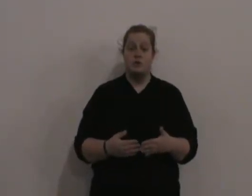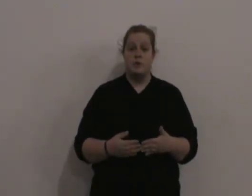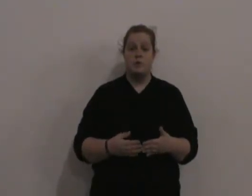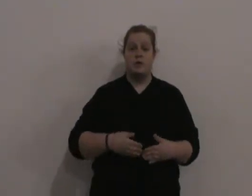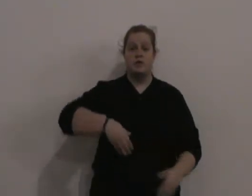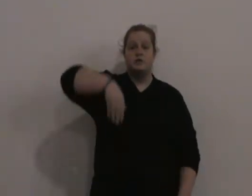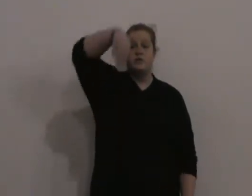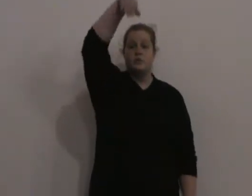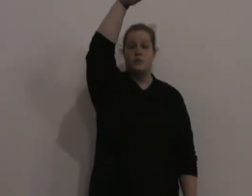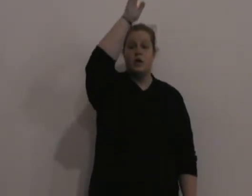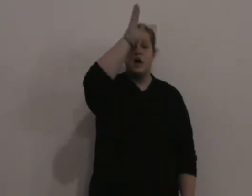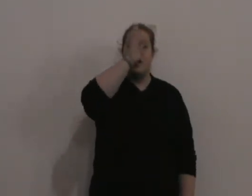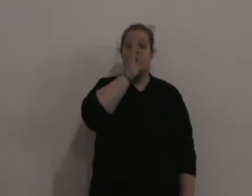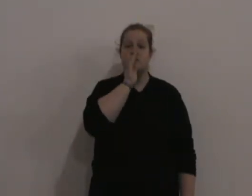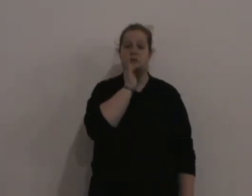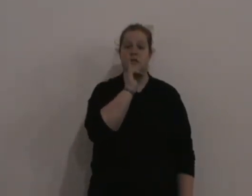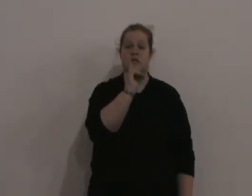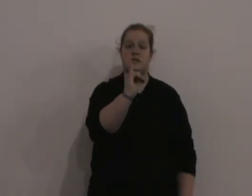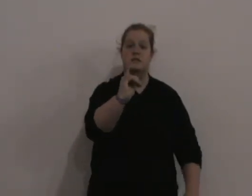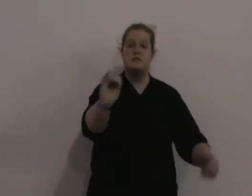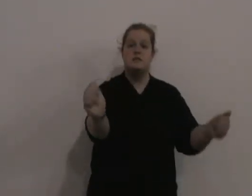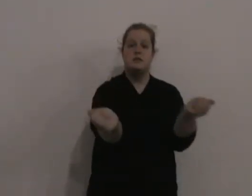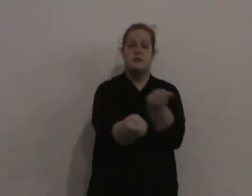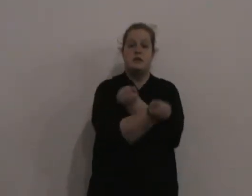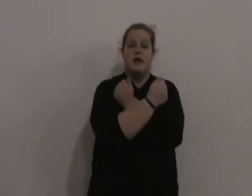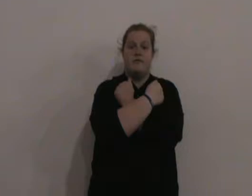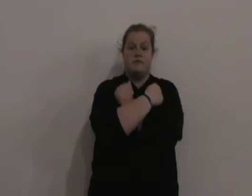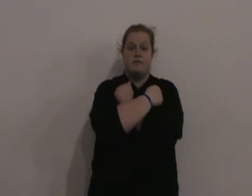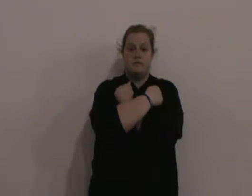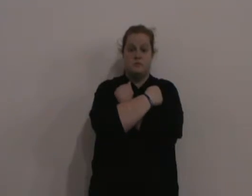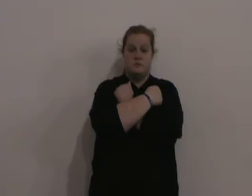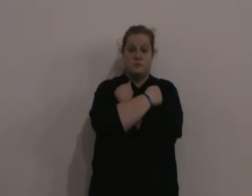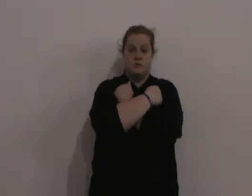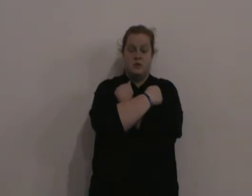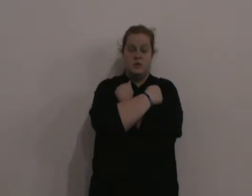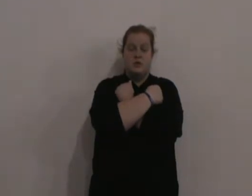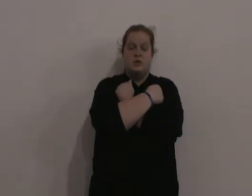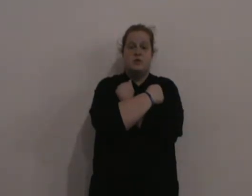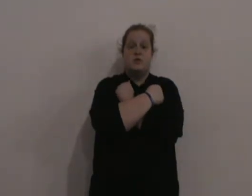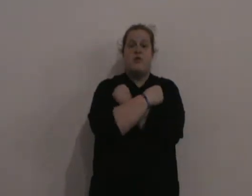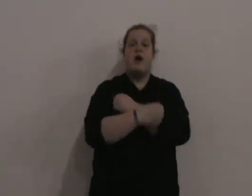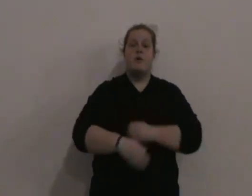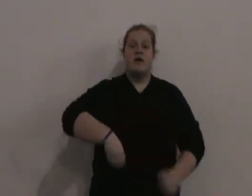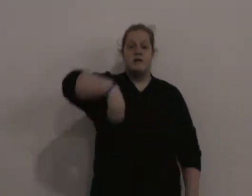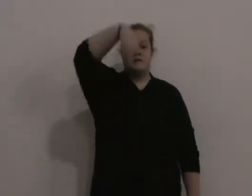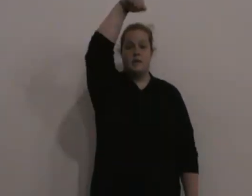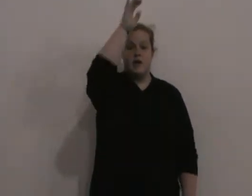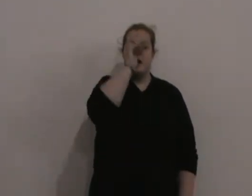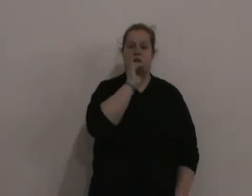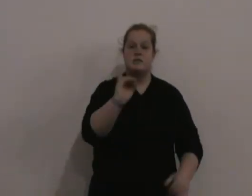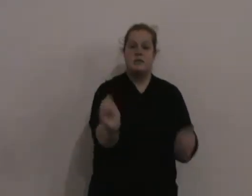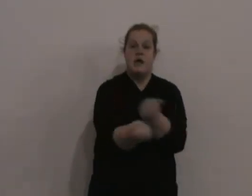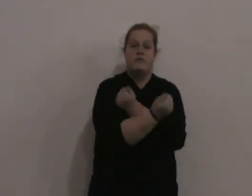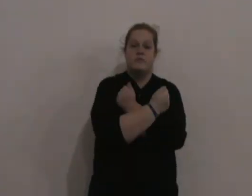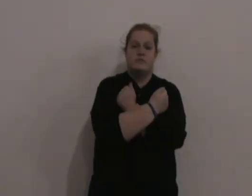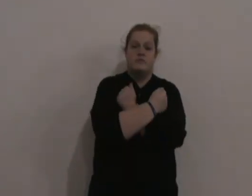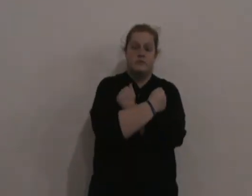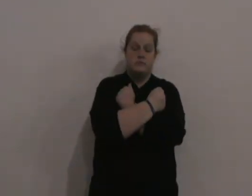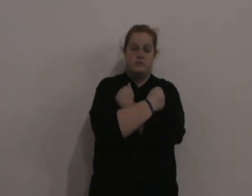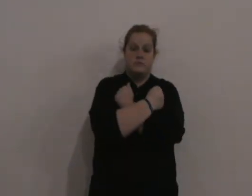it, we're going to do God is love. So that way it's God is love.